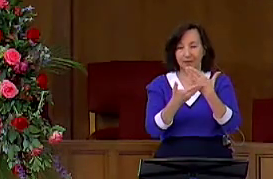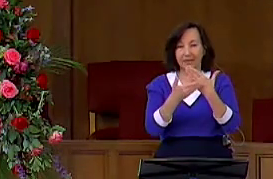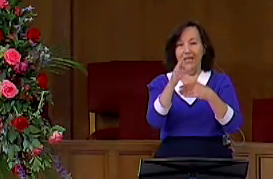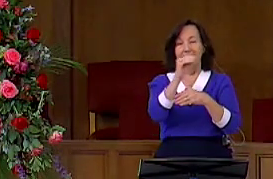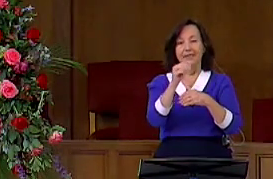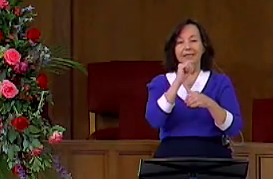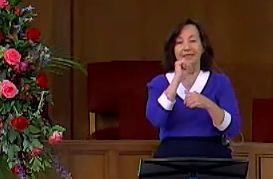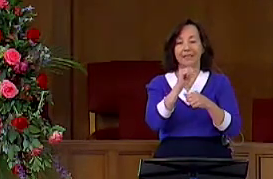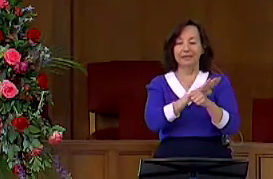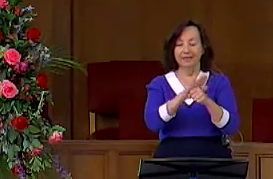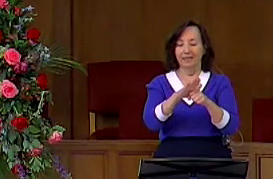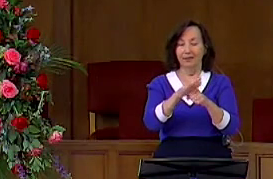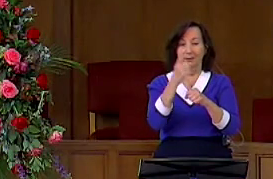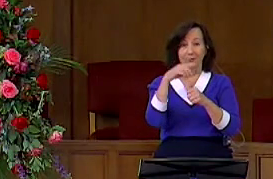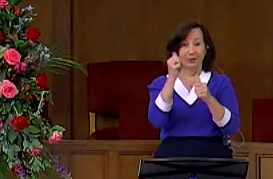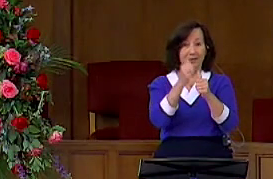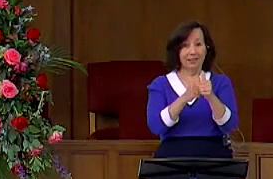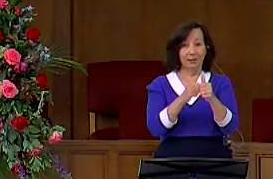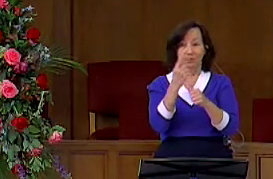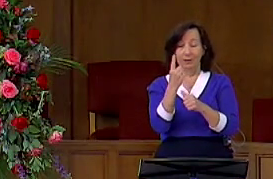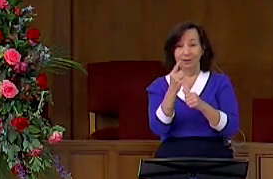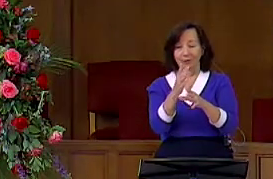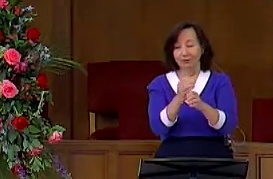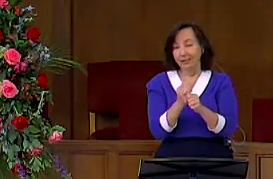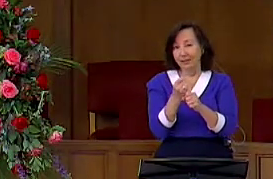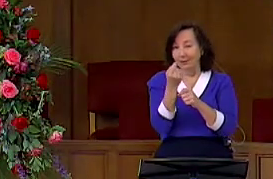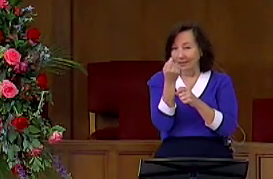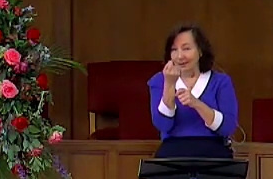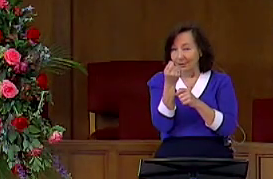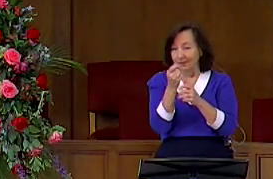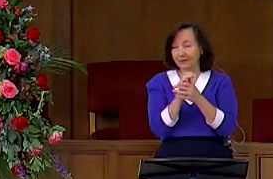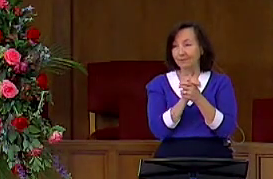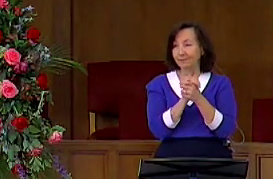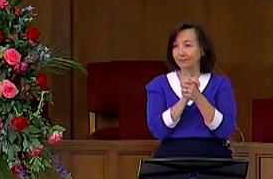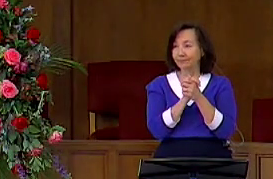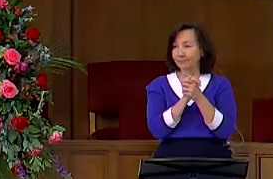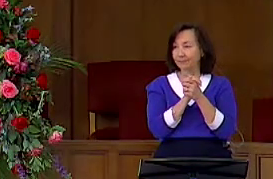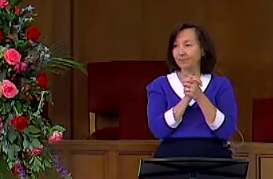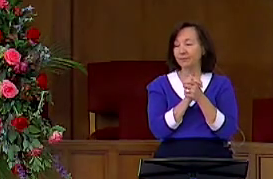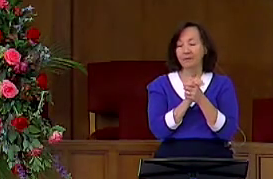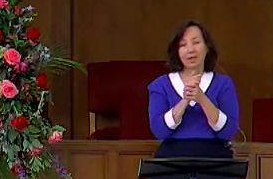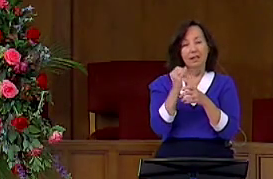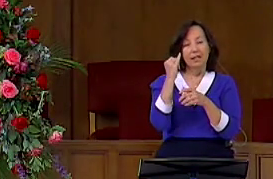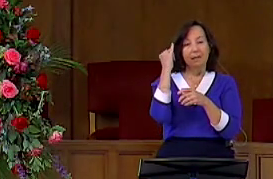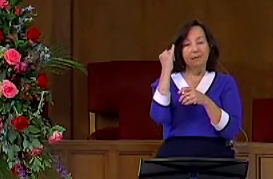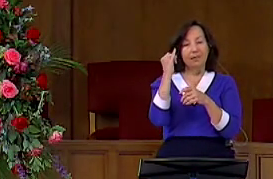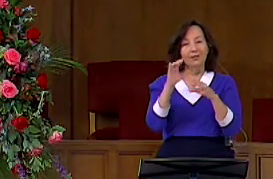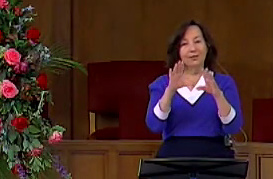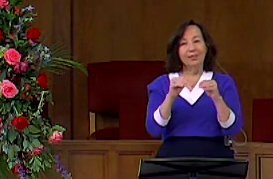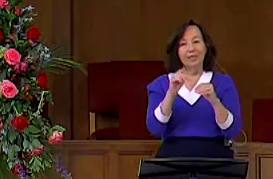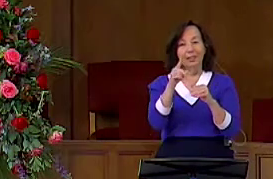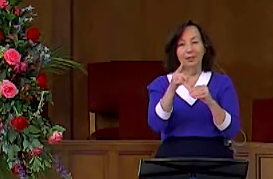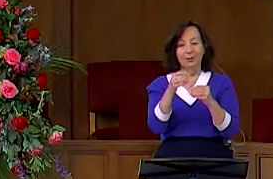not enough for each one to receive even a little. Imagine taking your